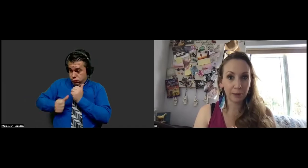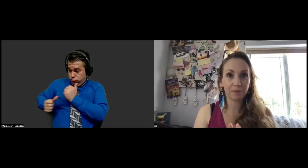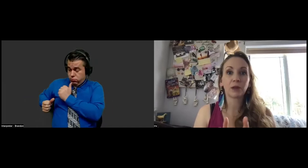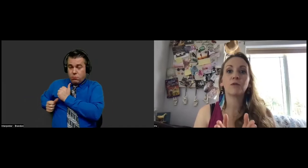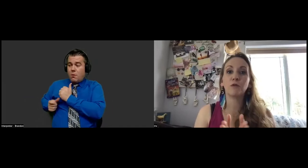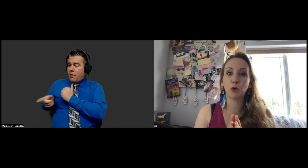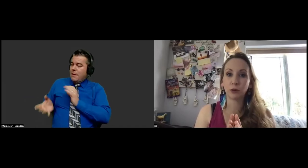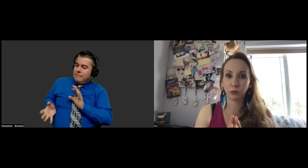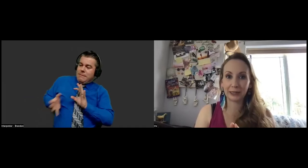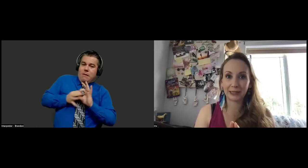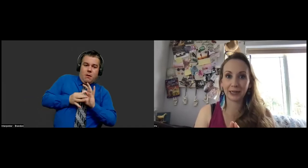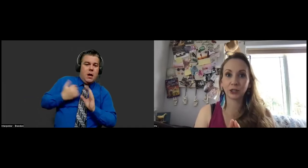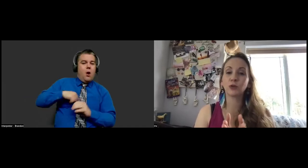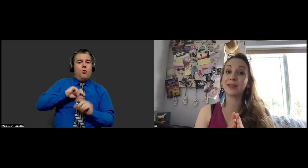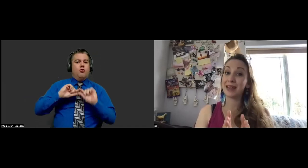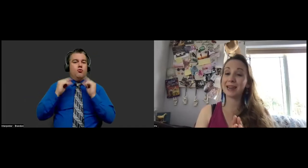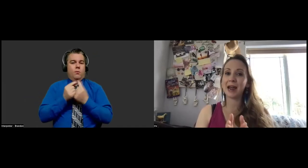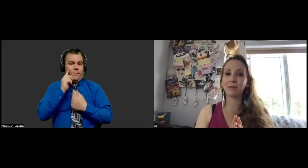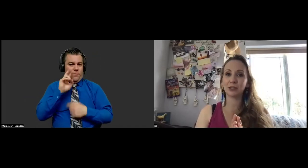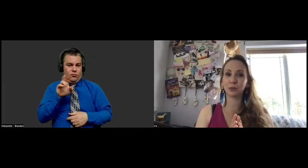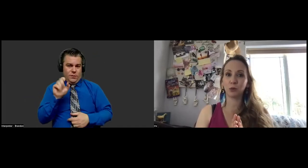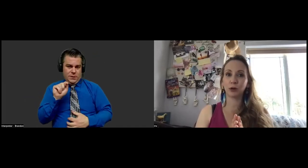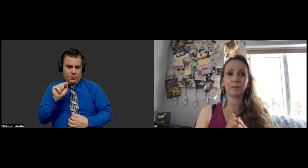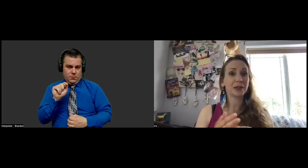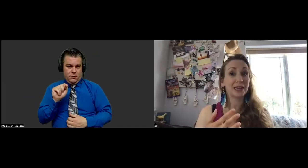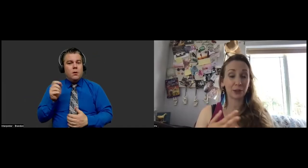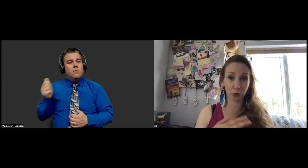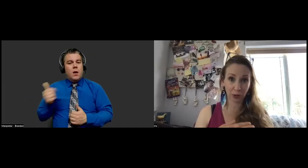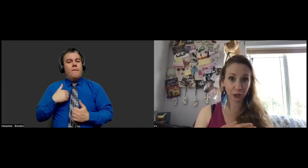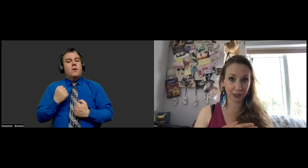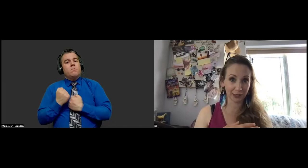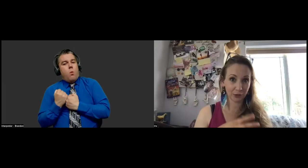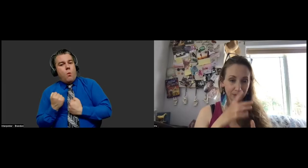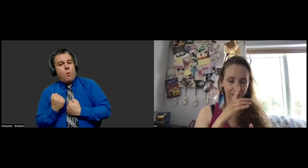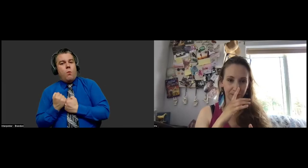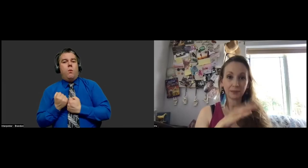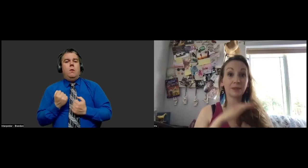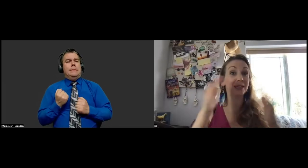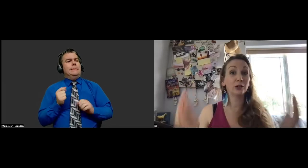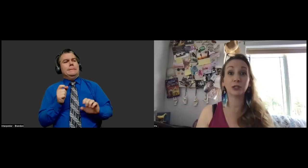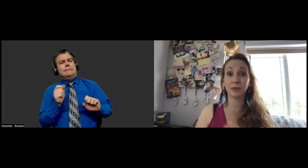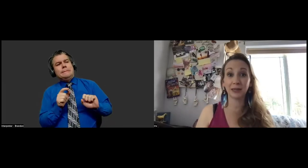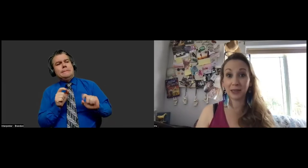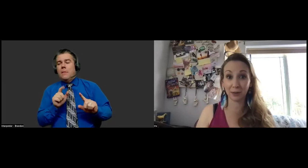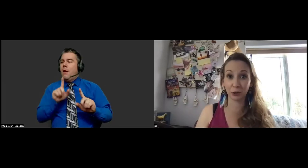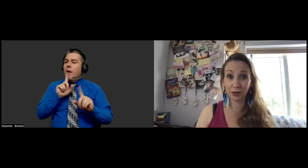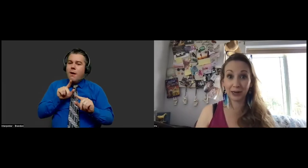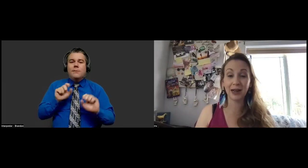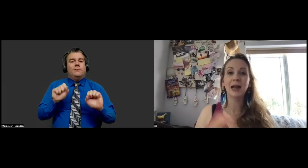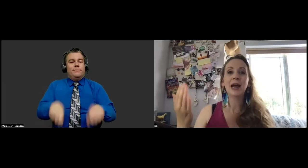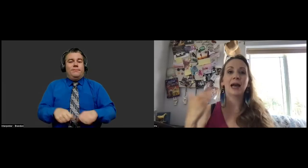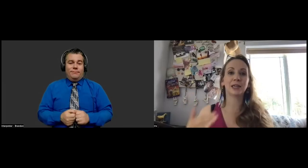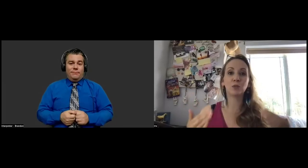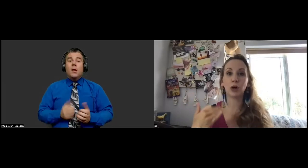group for the reset so that they can have that support, they can get their questions answered. Here's some things I'm